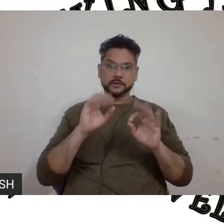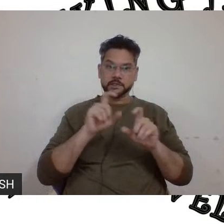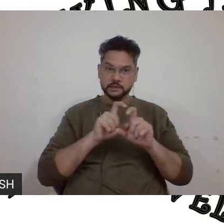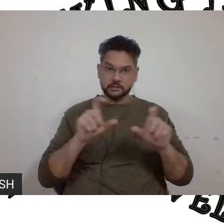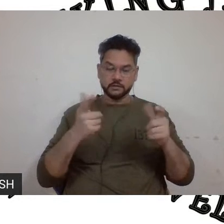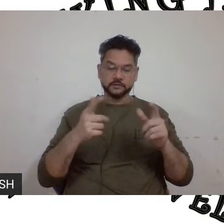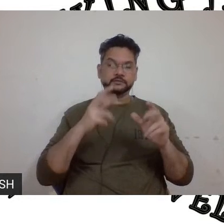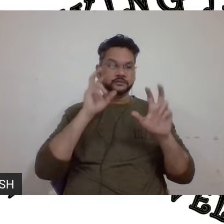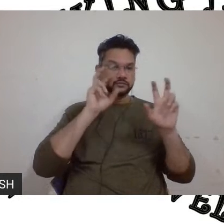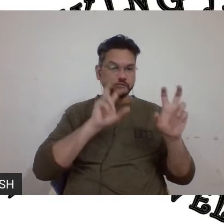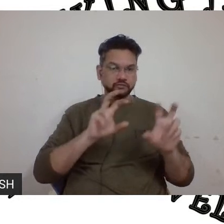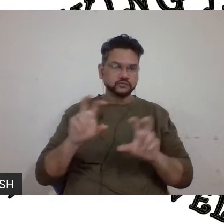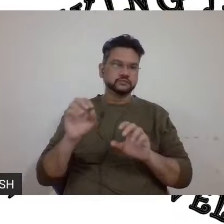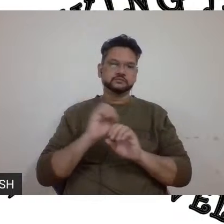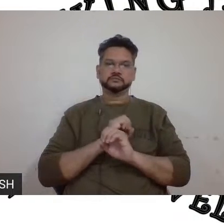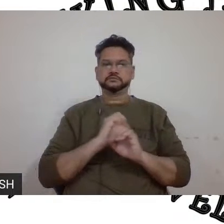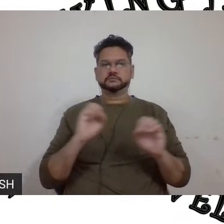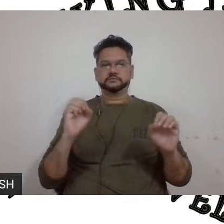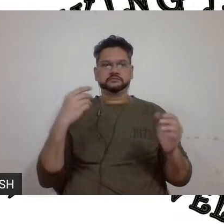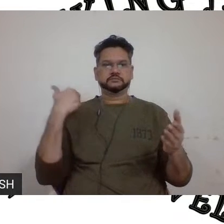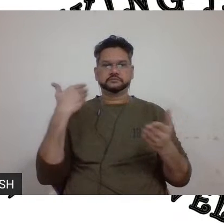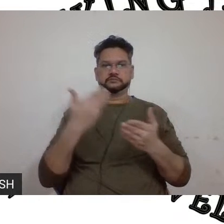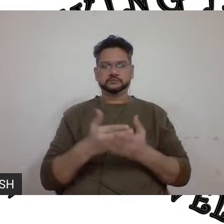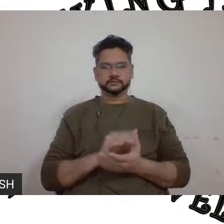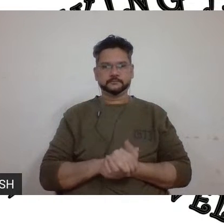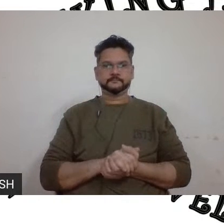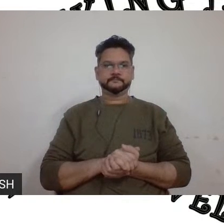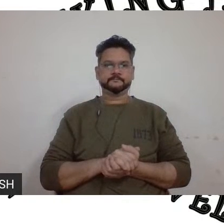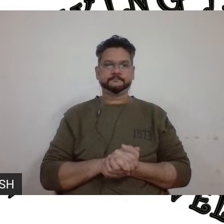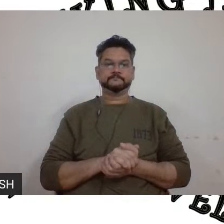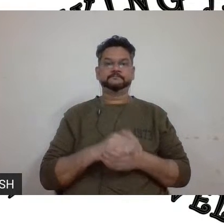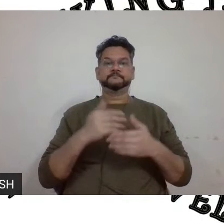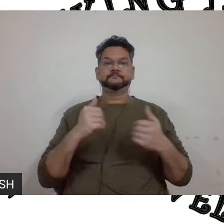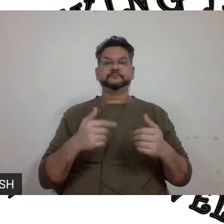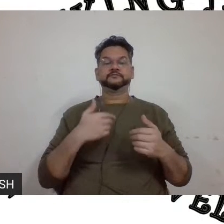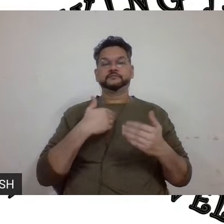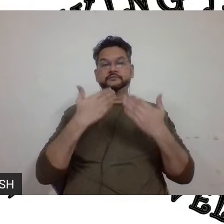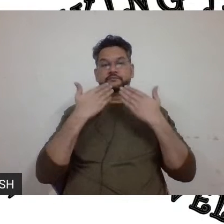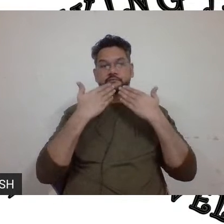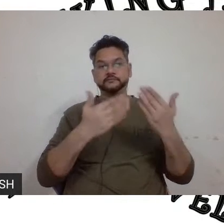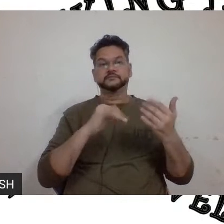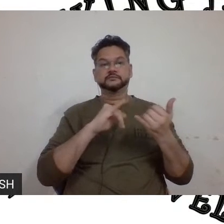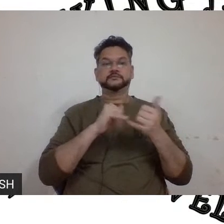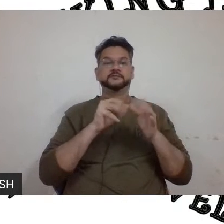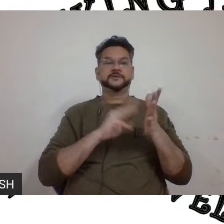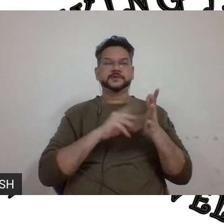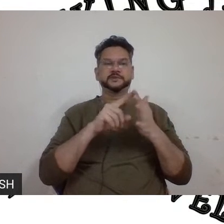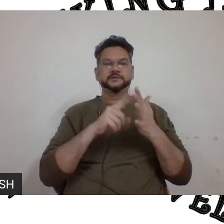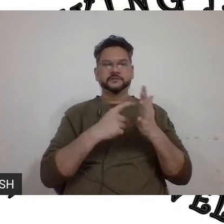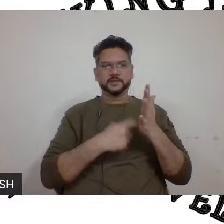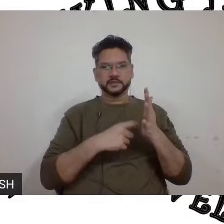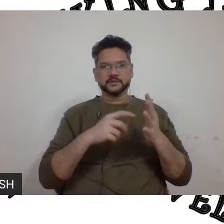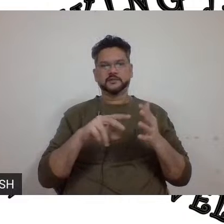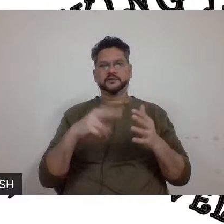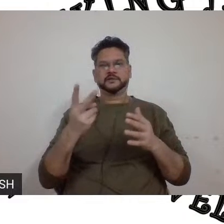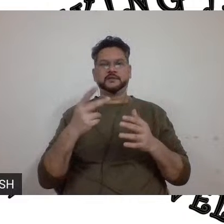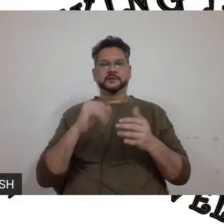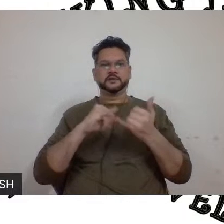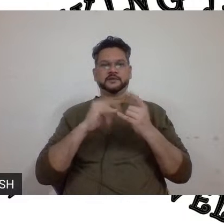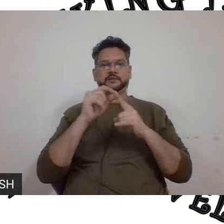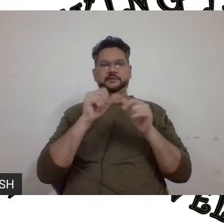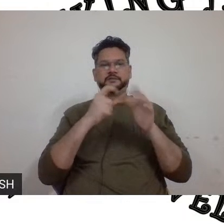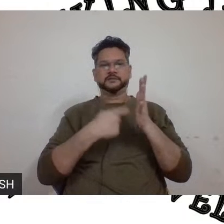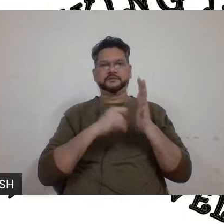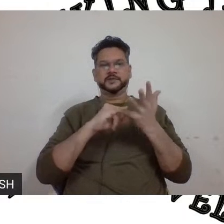I want to extend thanks to Mr. Aspers and Mr. Samir, who have been the earlier